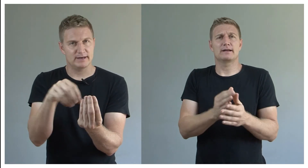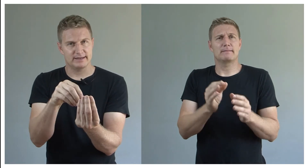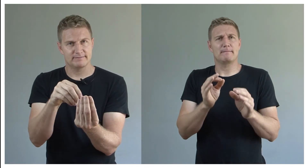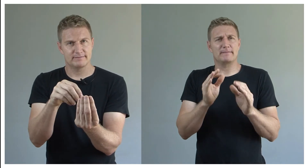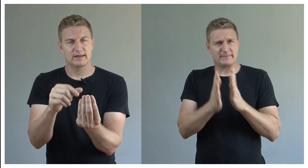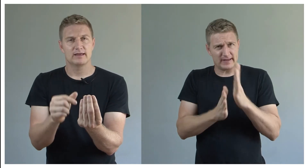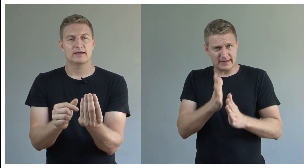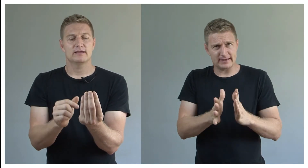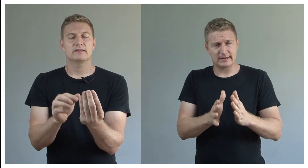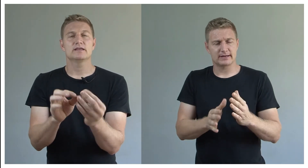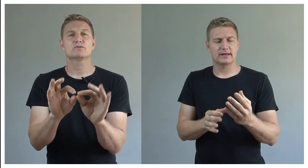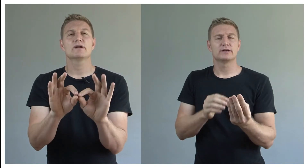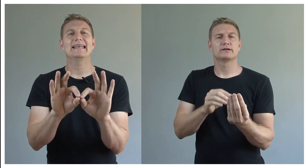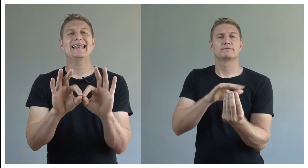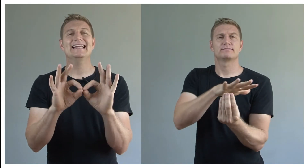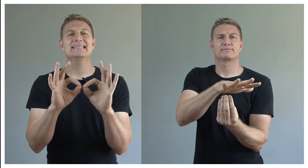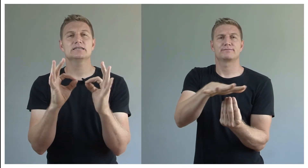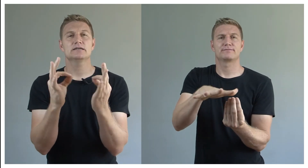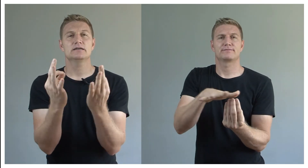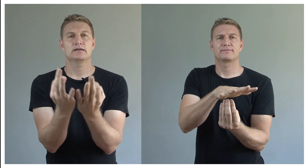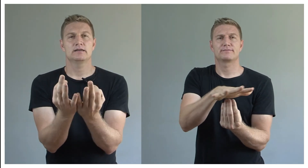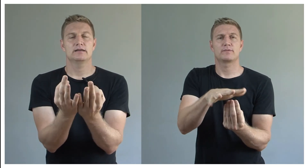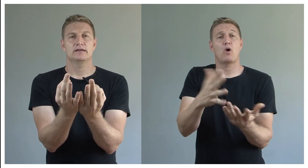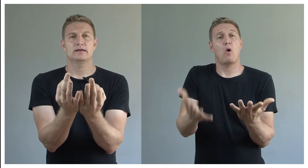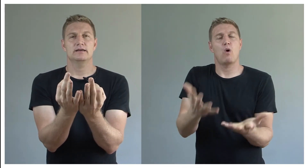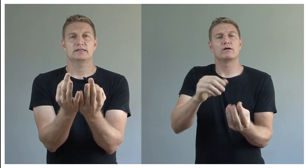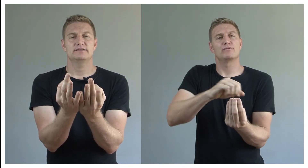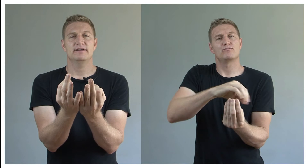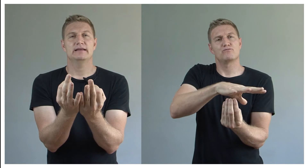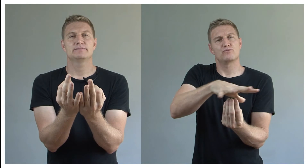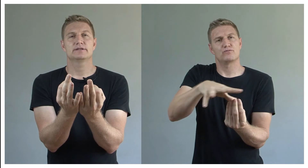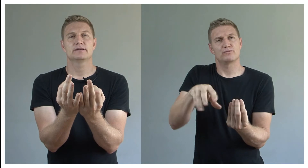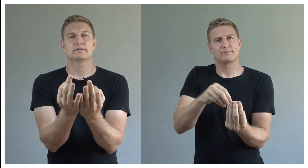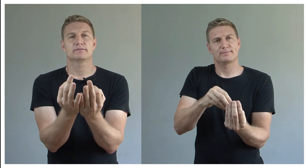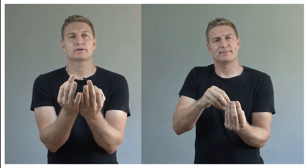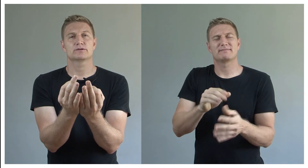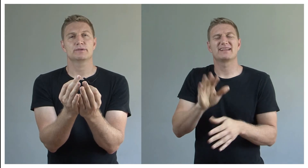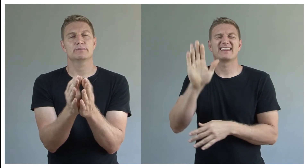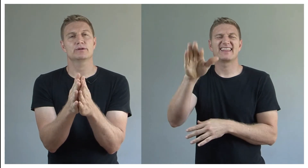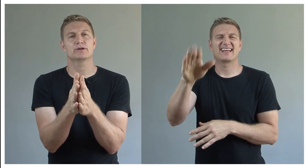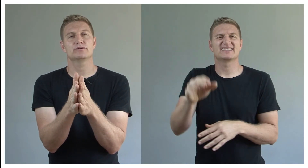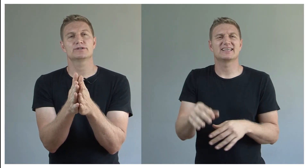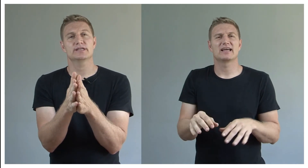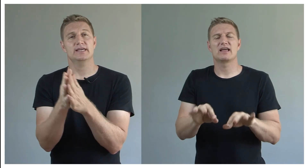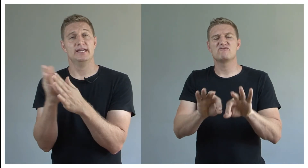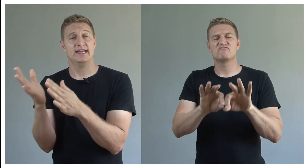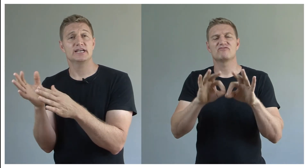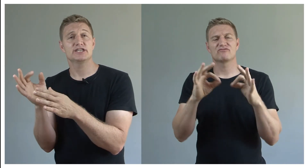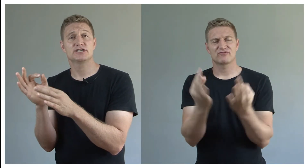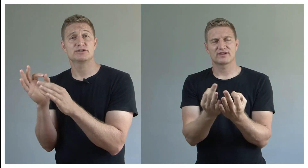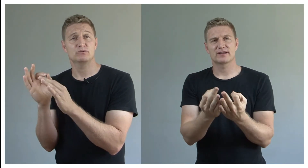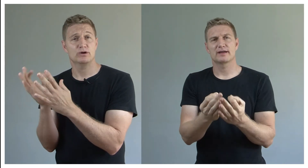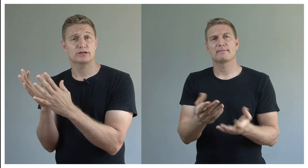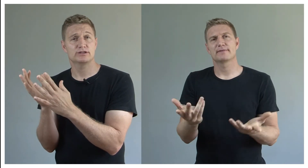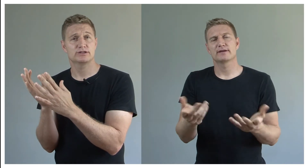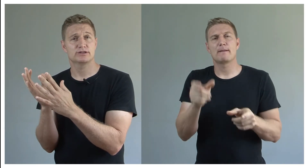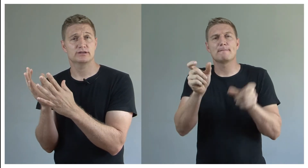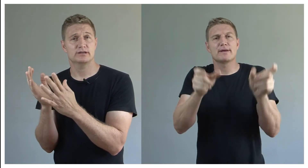family. This one later developed because people use English words.